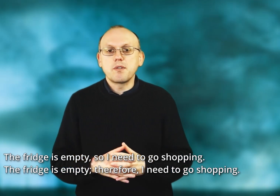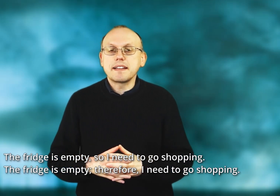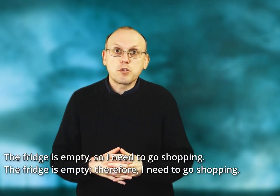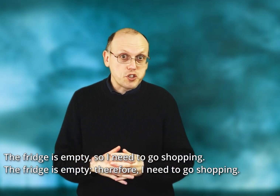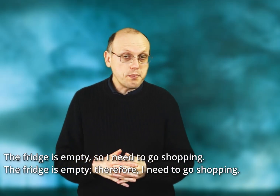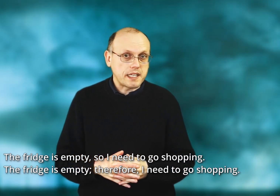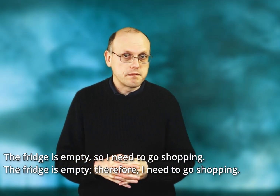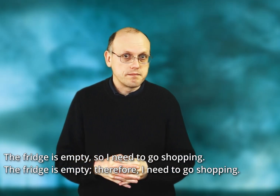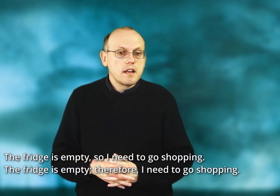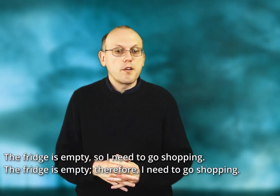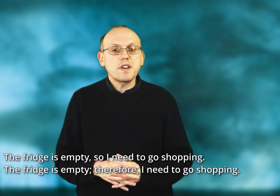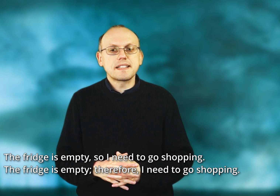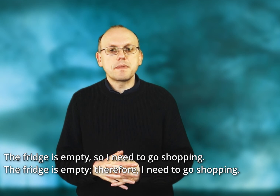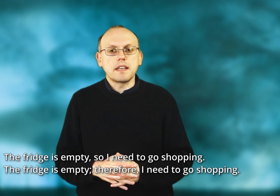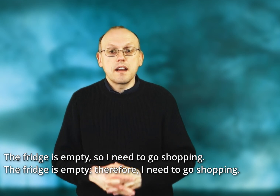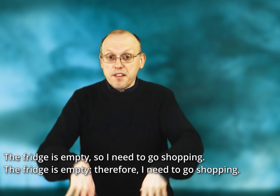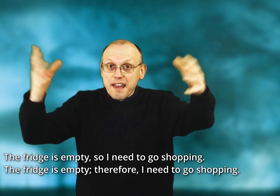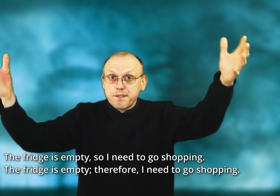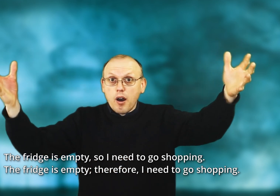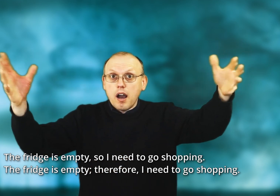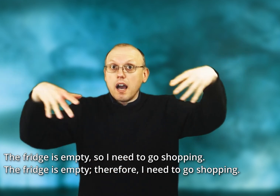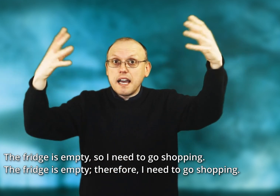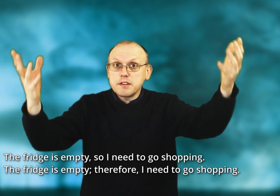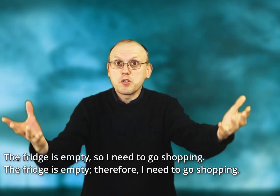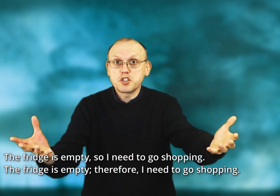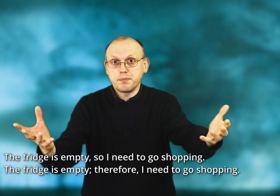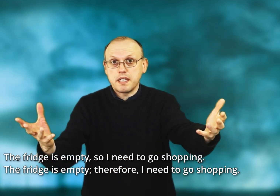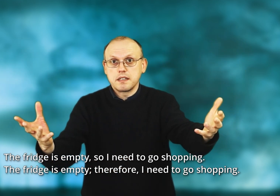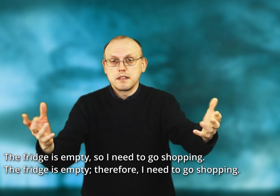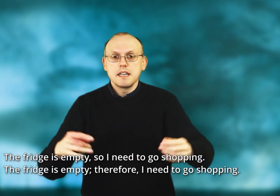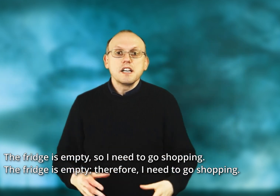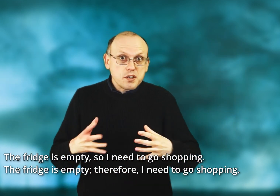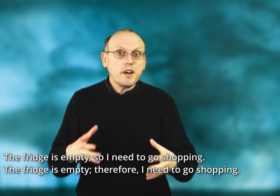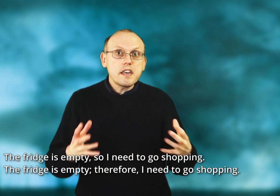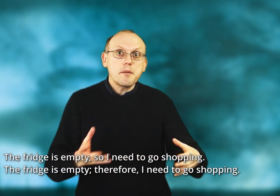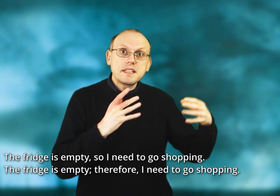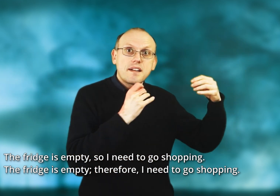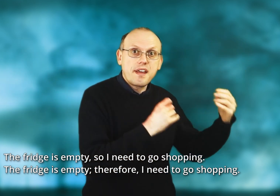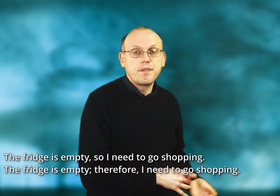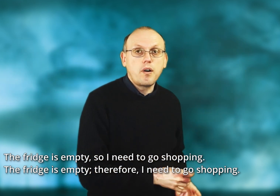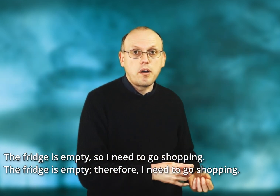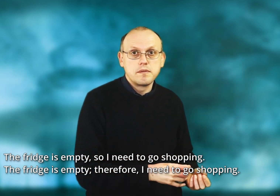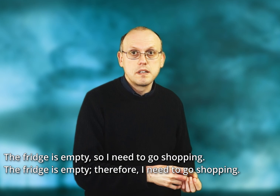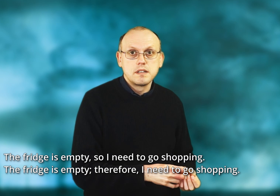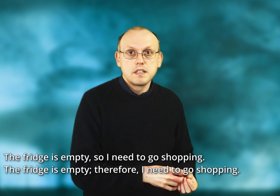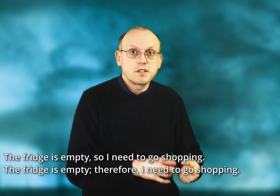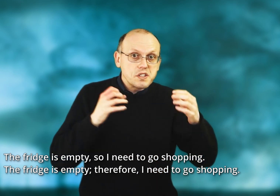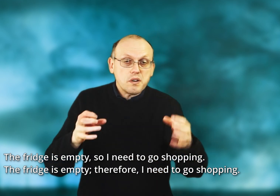to go shopping. The fridge is empty, therefore I need to go shopping. So here means therefore. So here